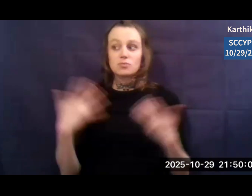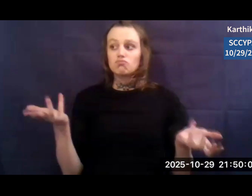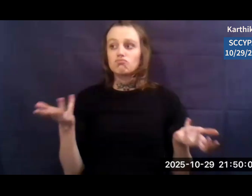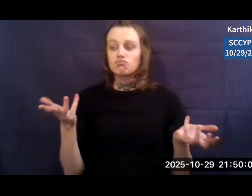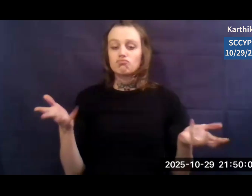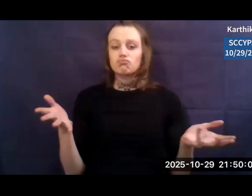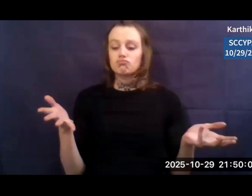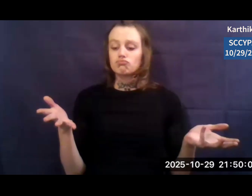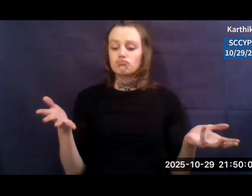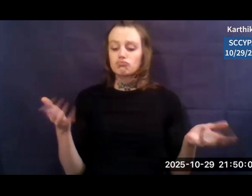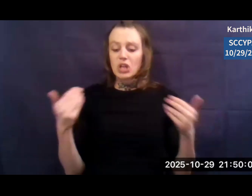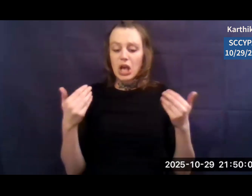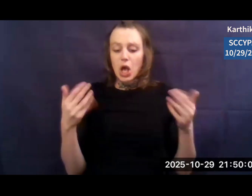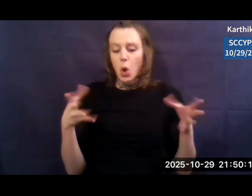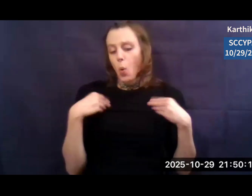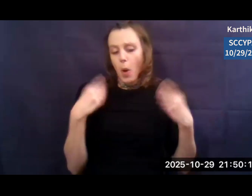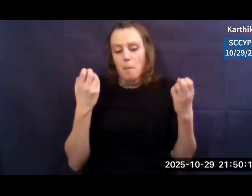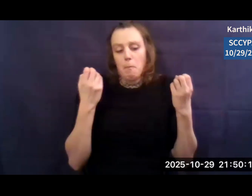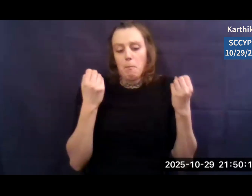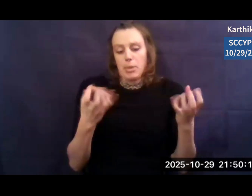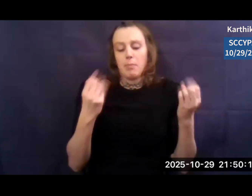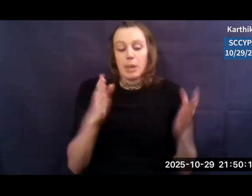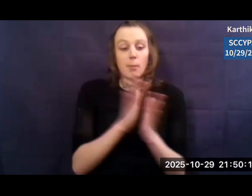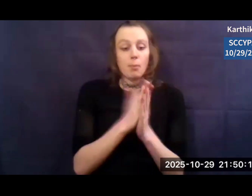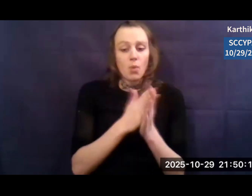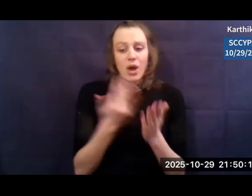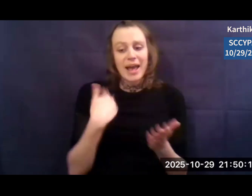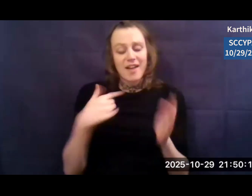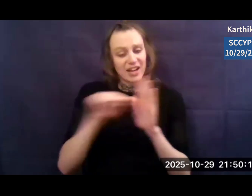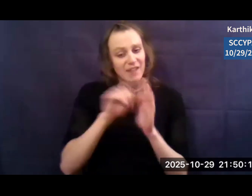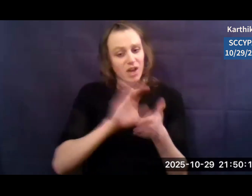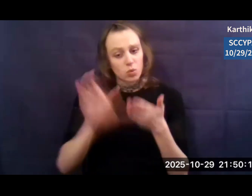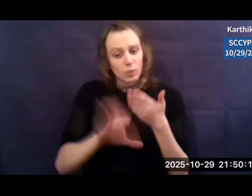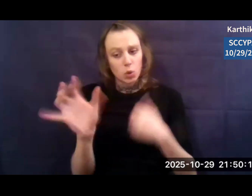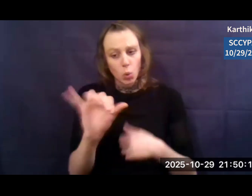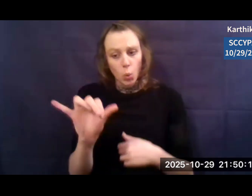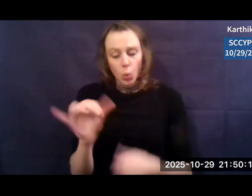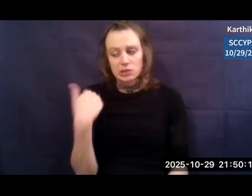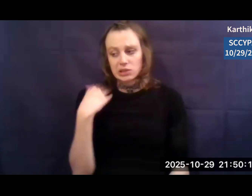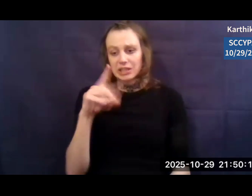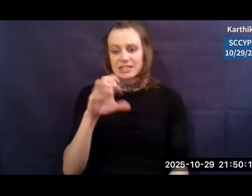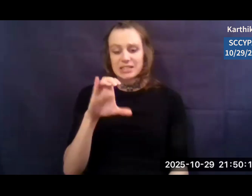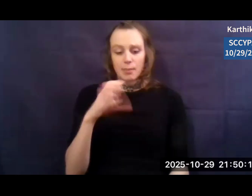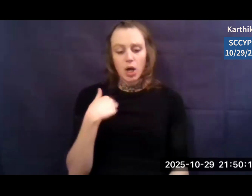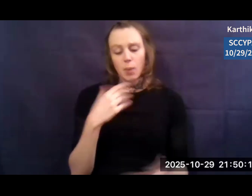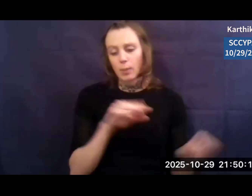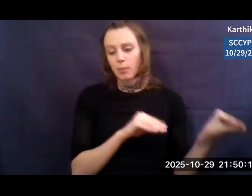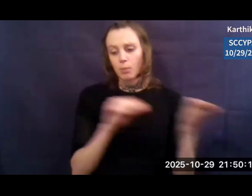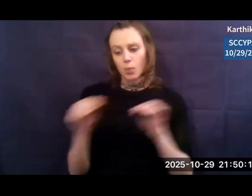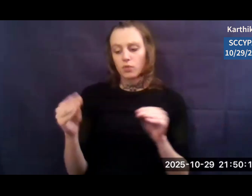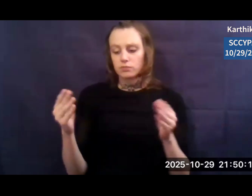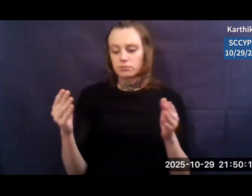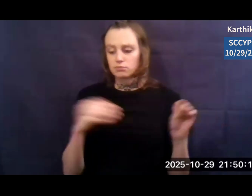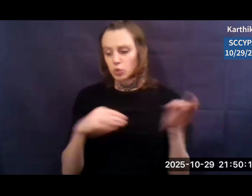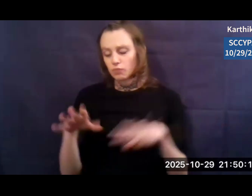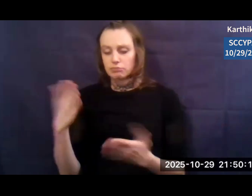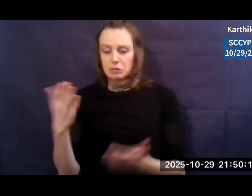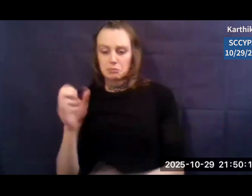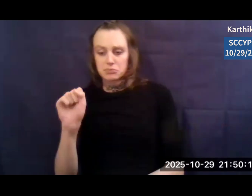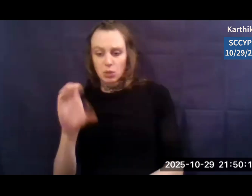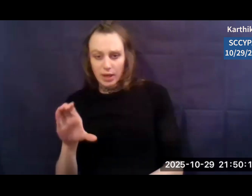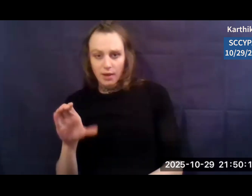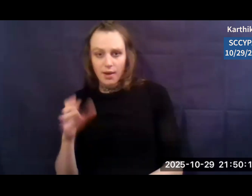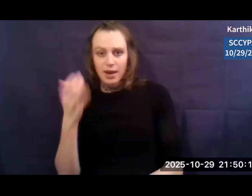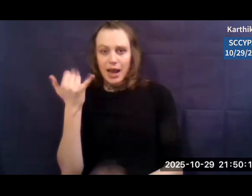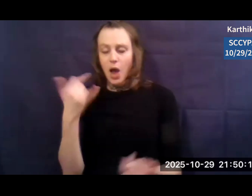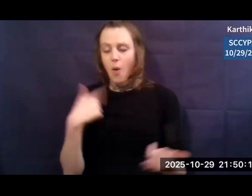Even owning a bunch of books has negative consequences. Like when I moved to South Carolina in December, now I have to lug like all of these like bookcases